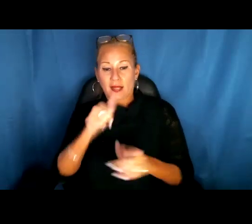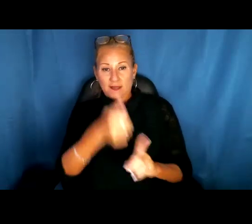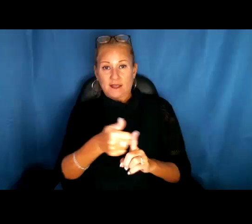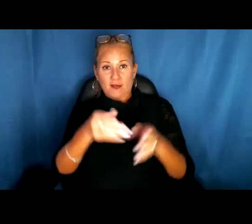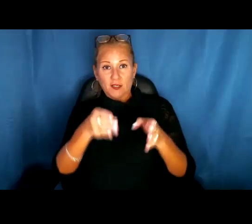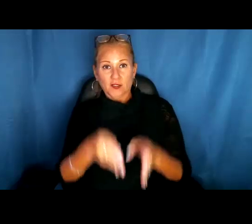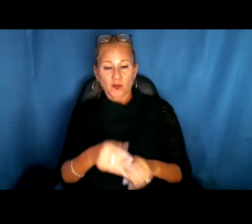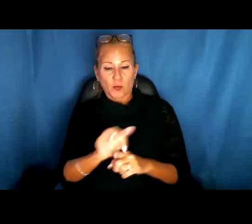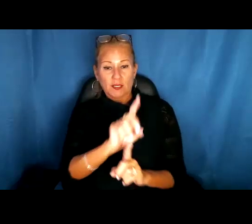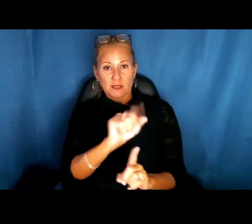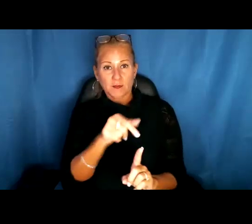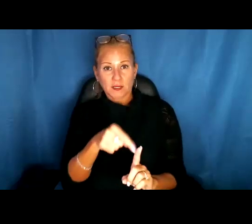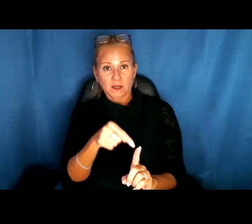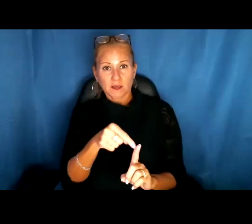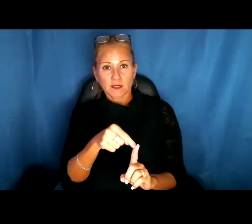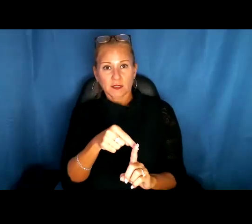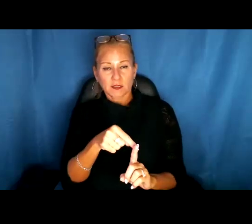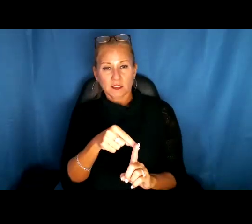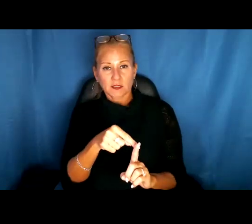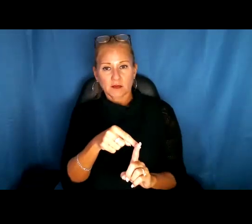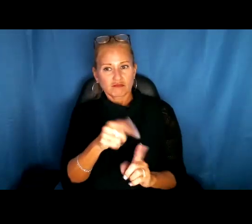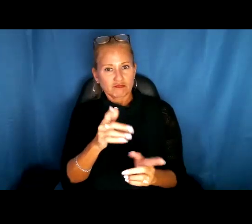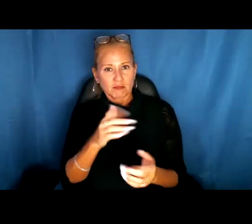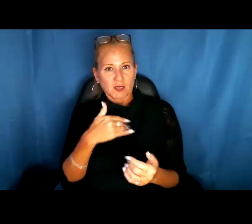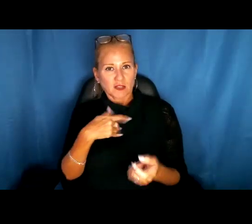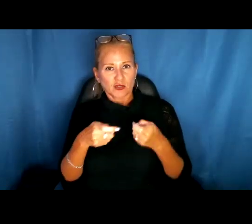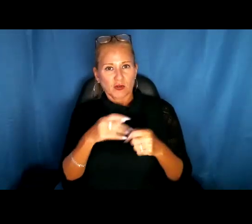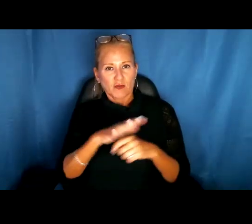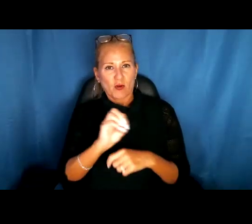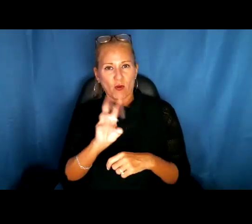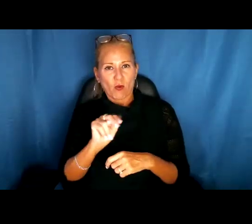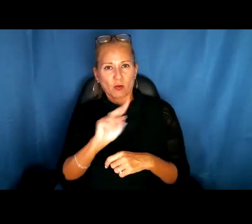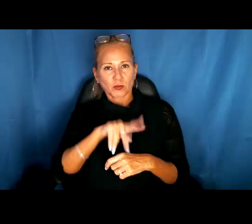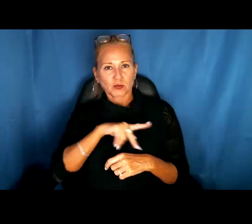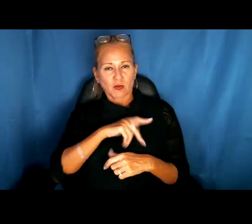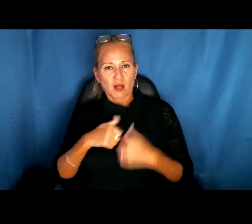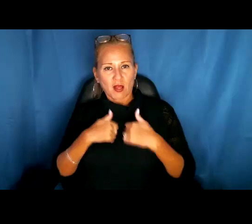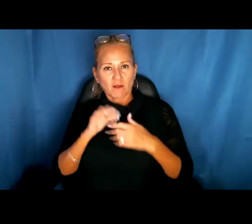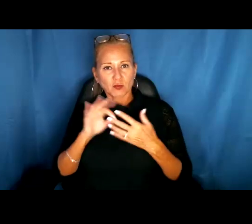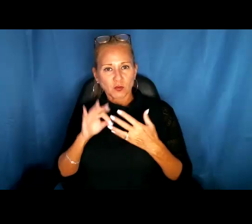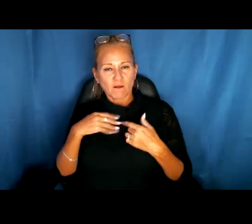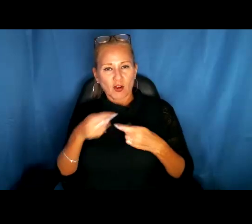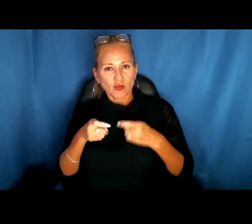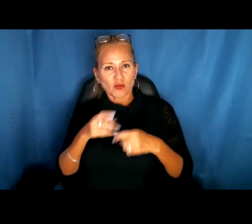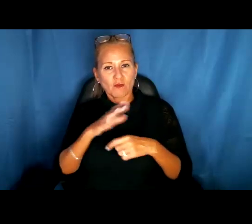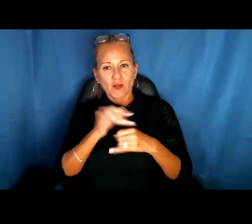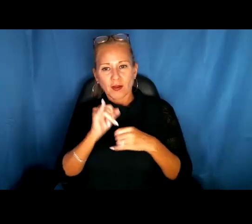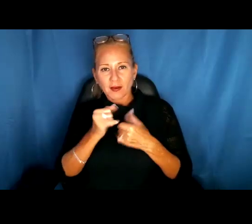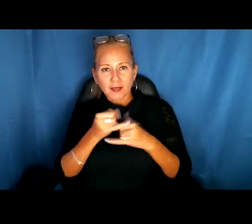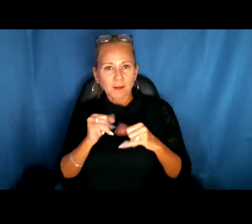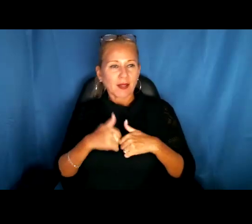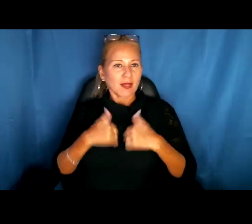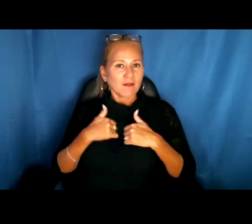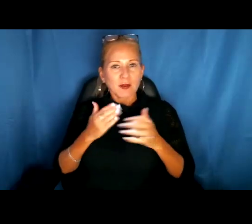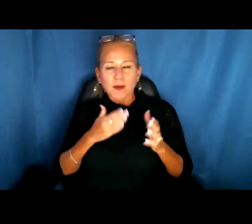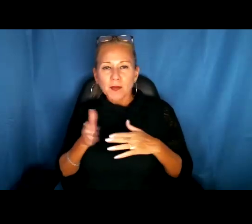with a disability asserts control over their personal life choices and has control over their independent living